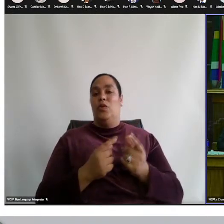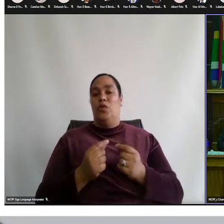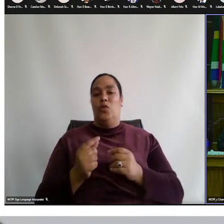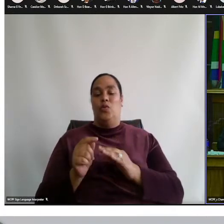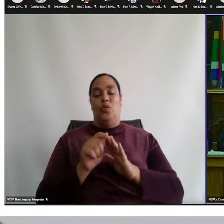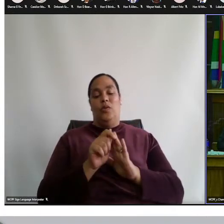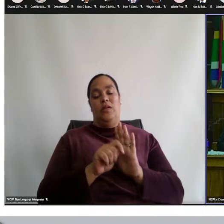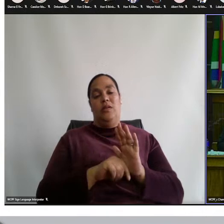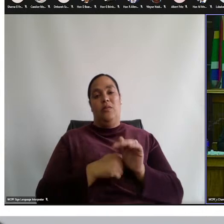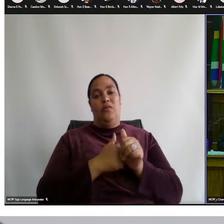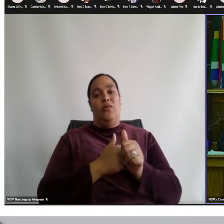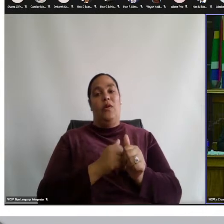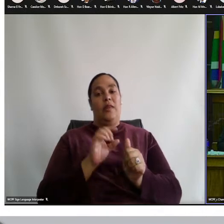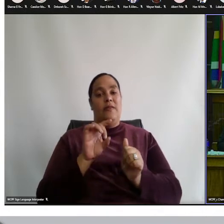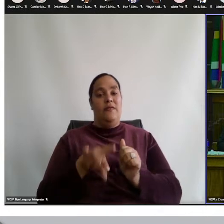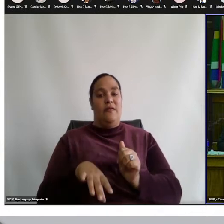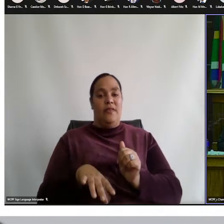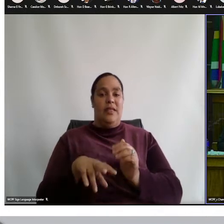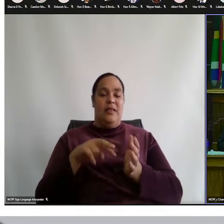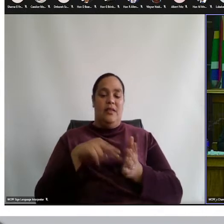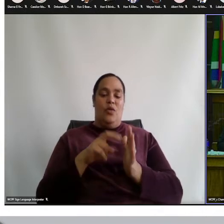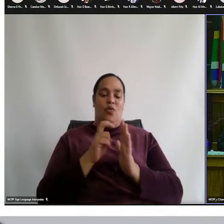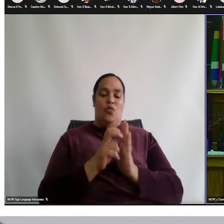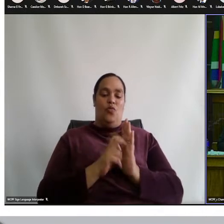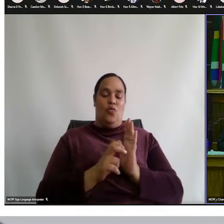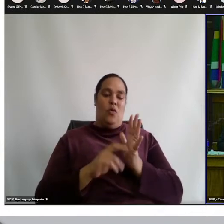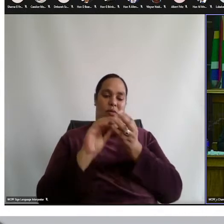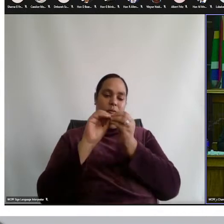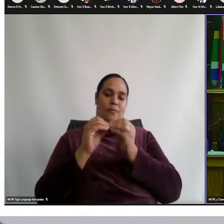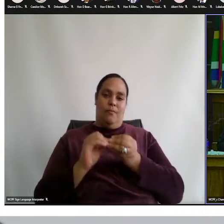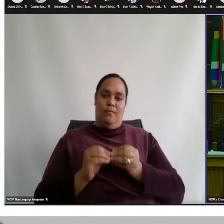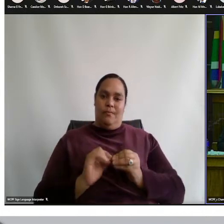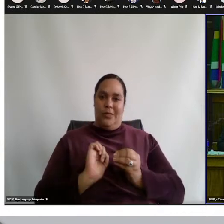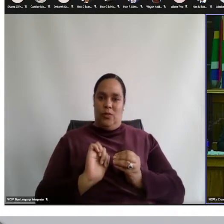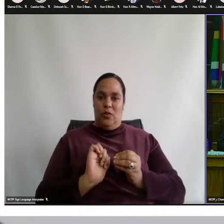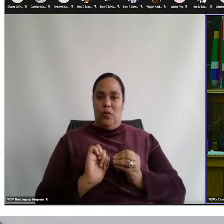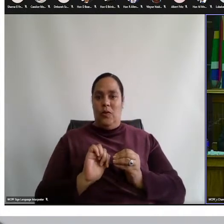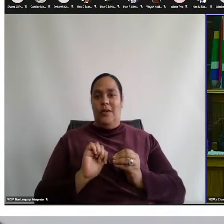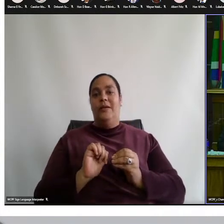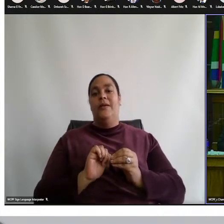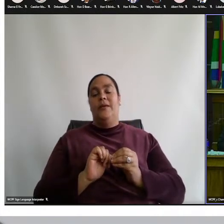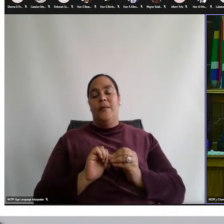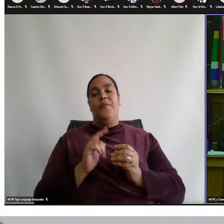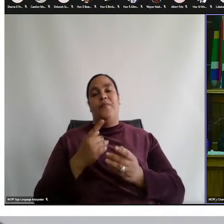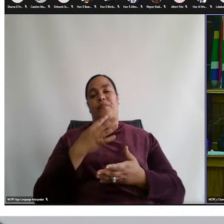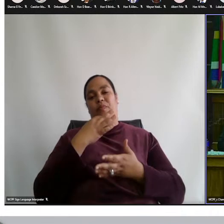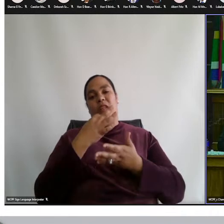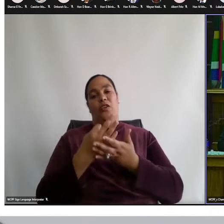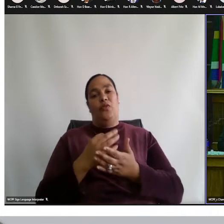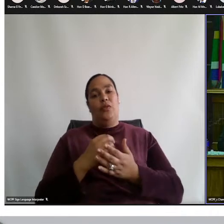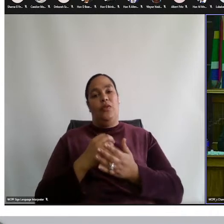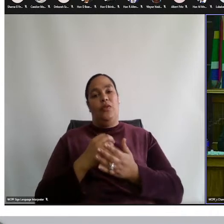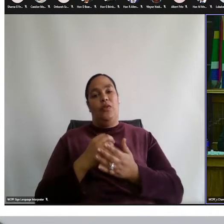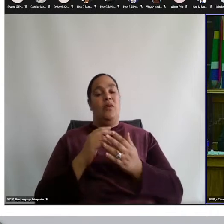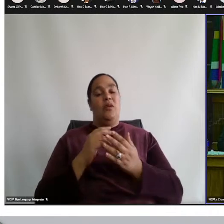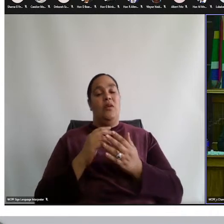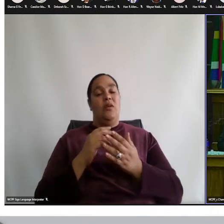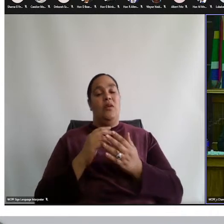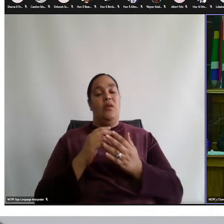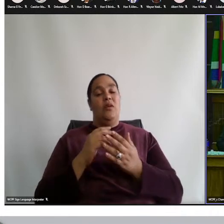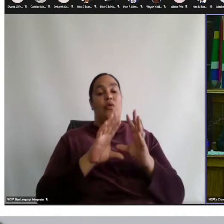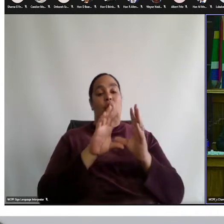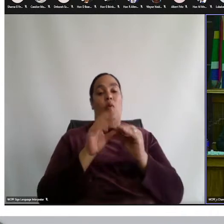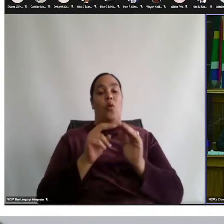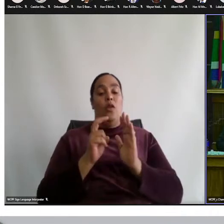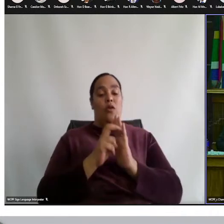of the standing rules as amended, which then suggests that all the provisions of the rules